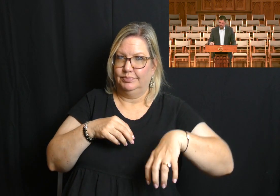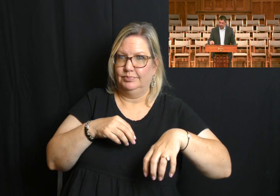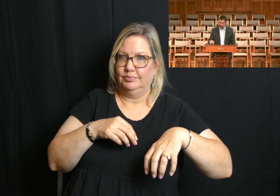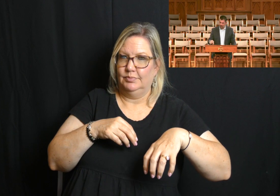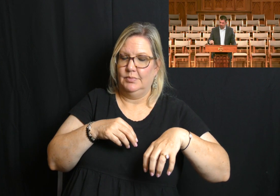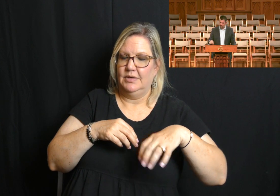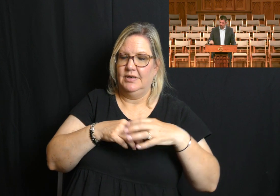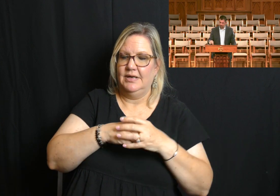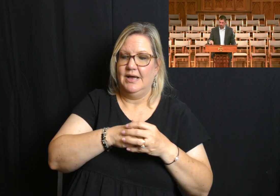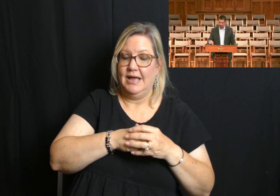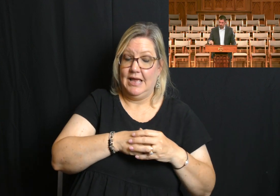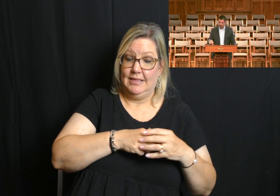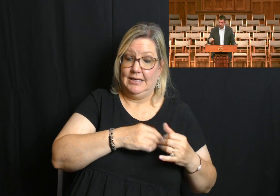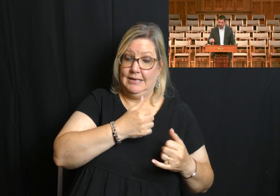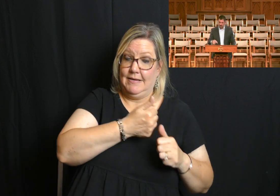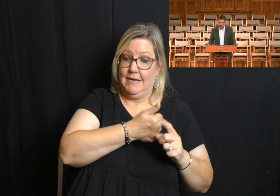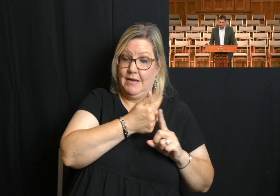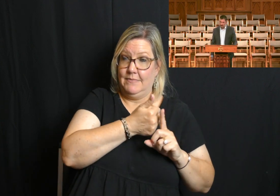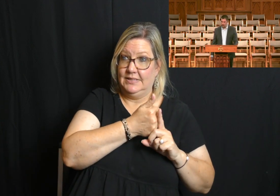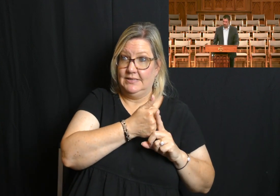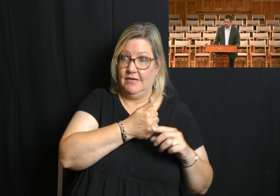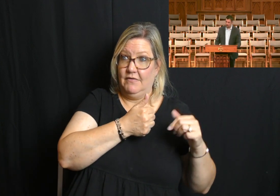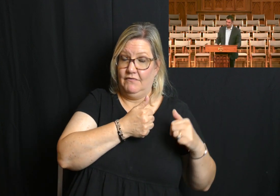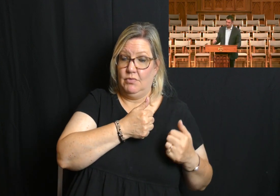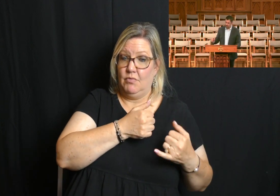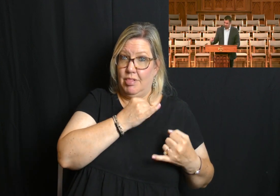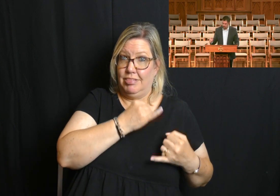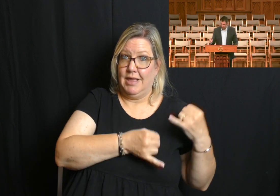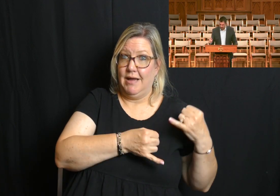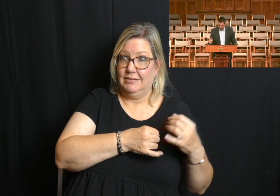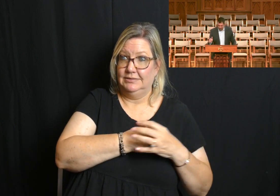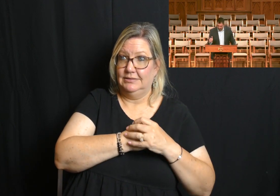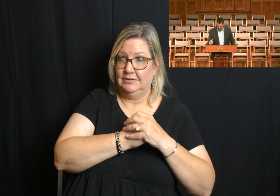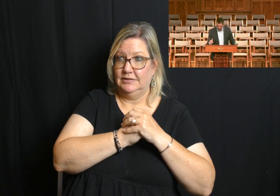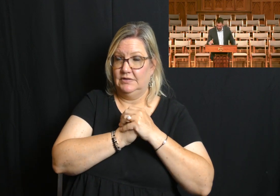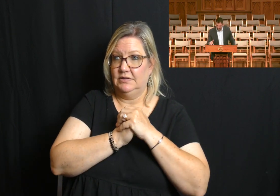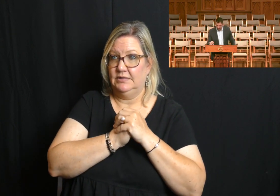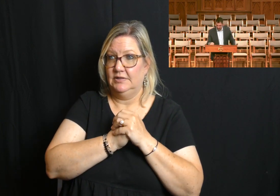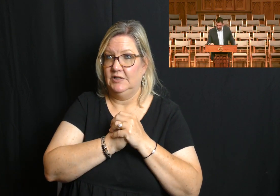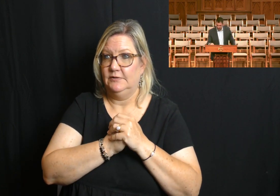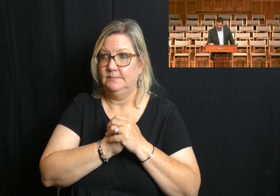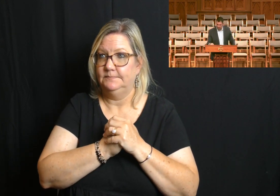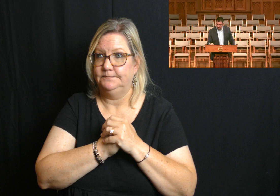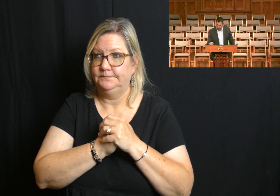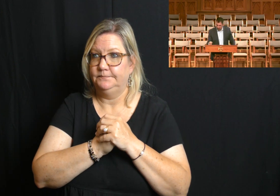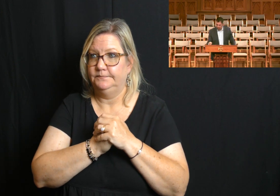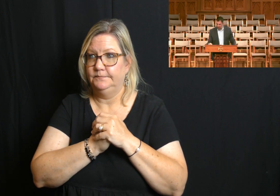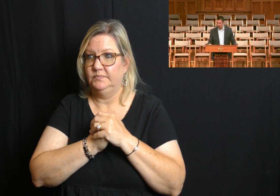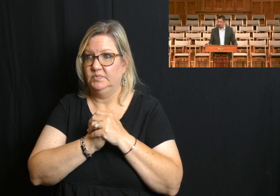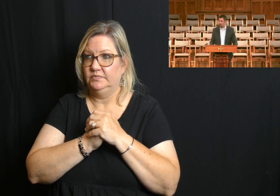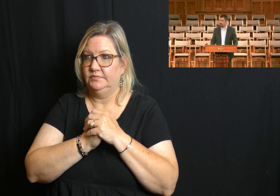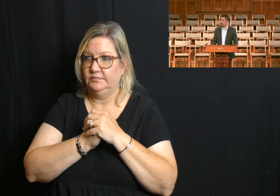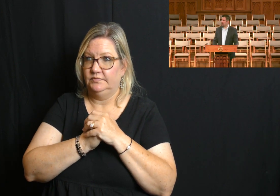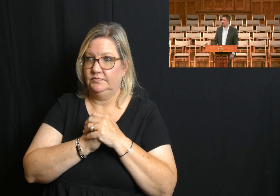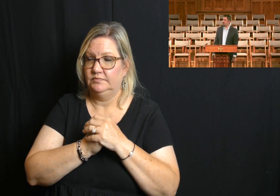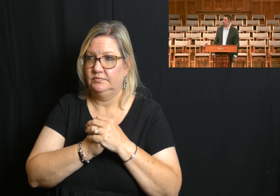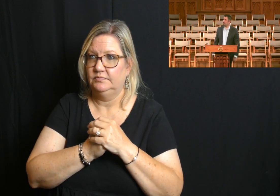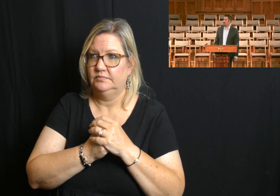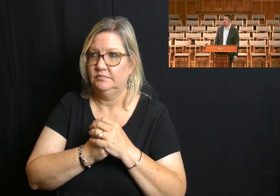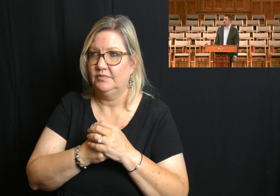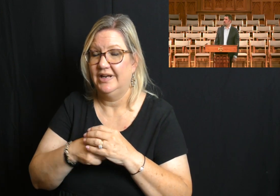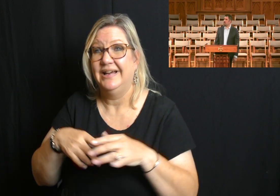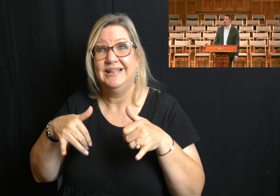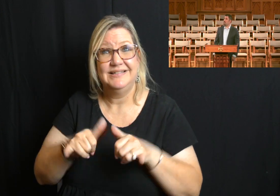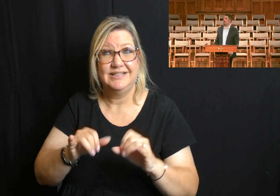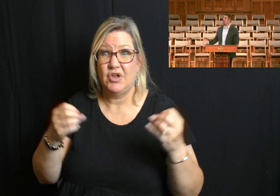And he himself went ahead and bowed seven times until he approached his brother. He's still